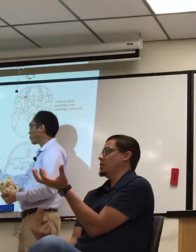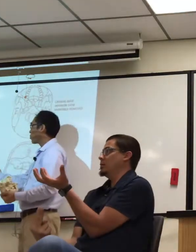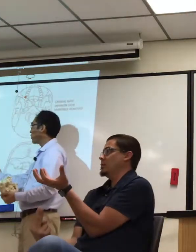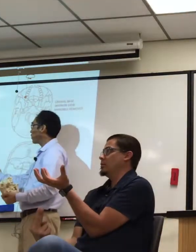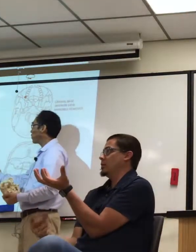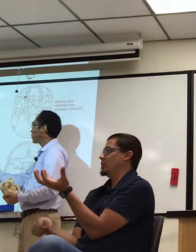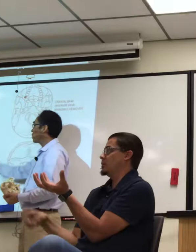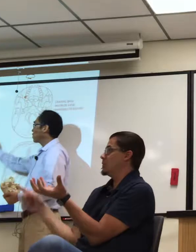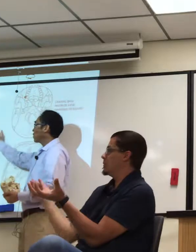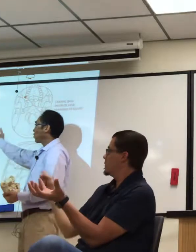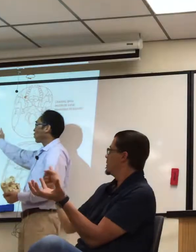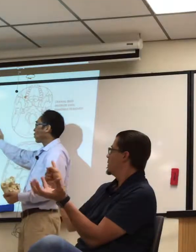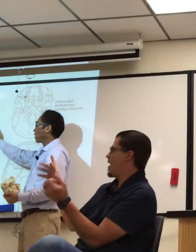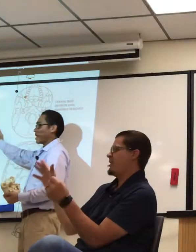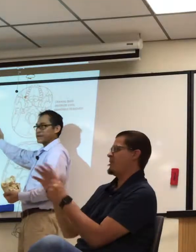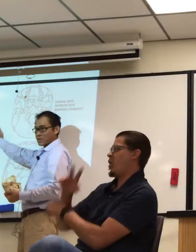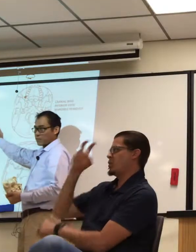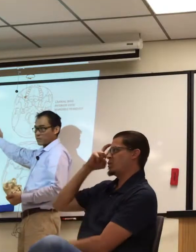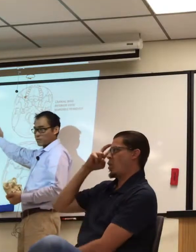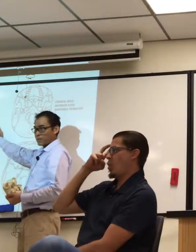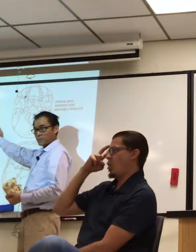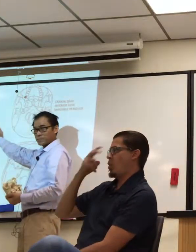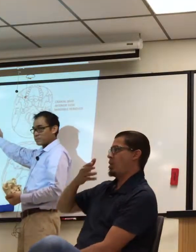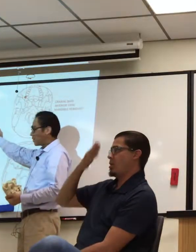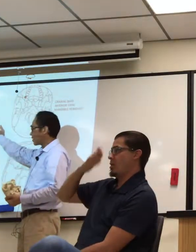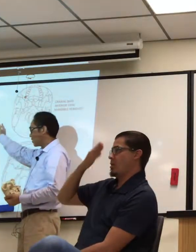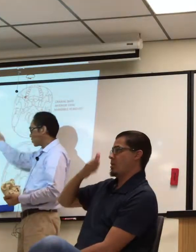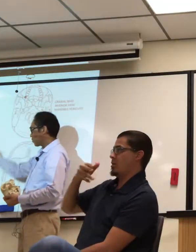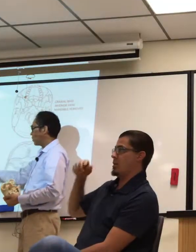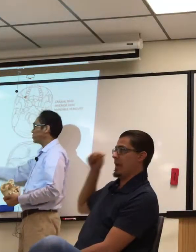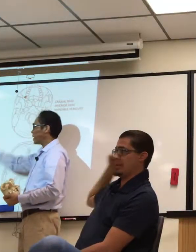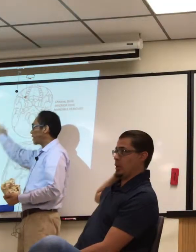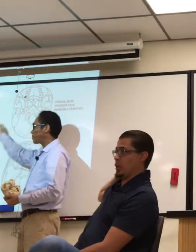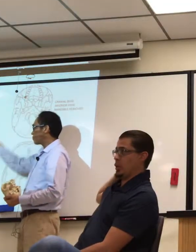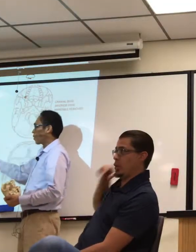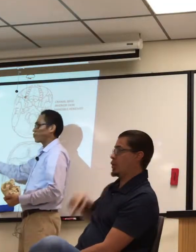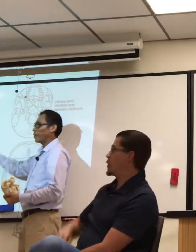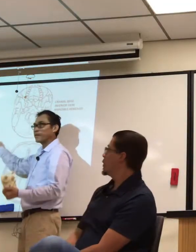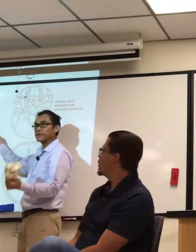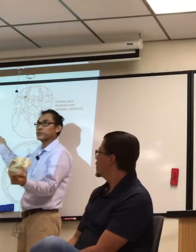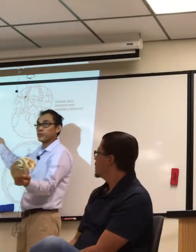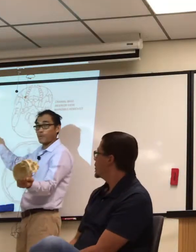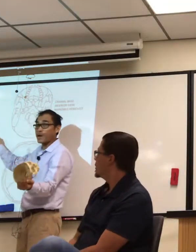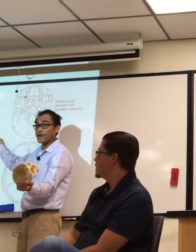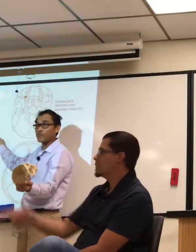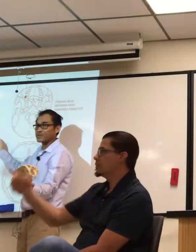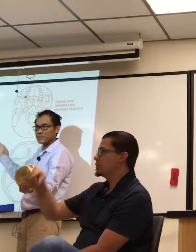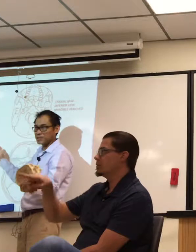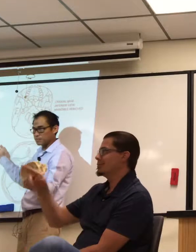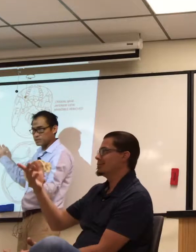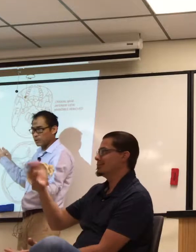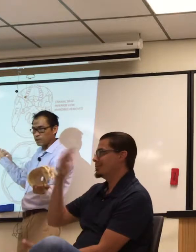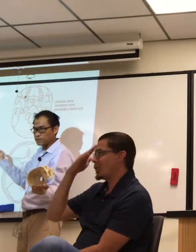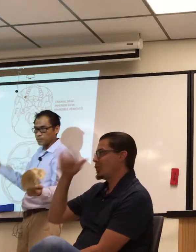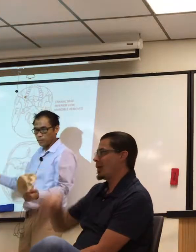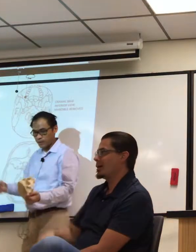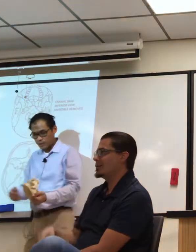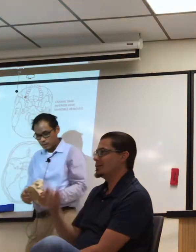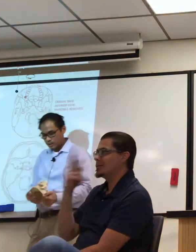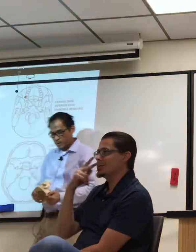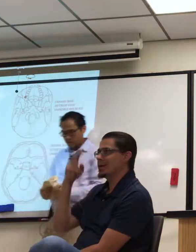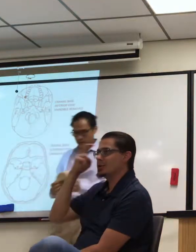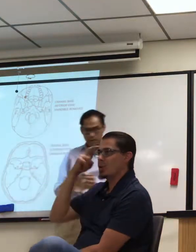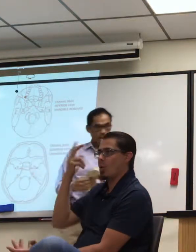from a lateral view or an anterior view. I think these are views that are familiar to you, right? Everyone's seen a skull at some